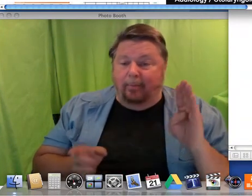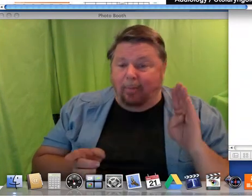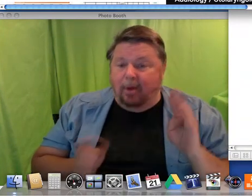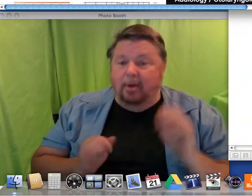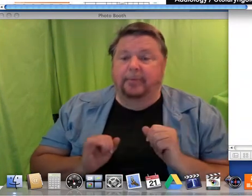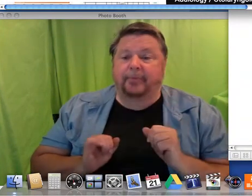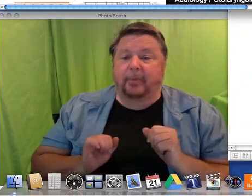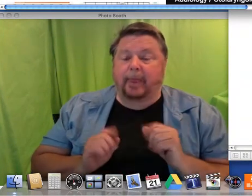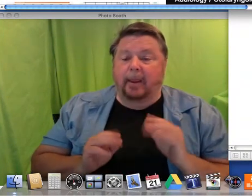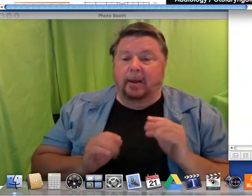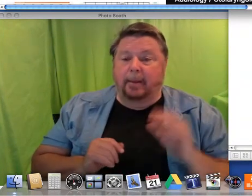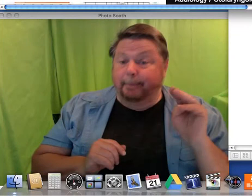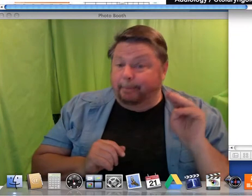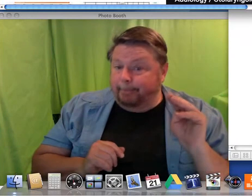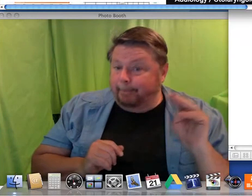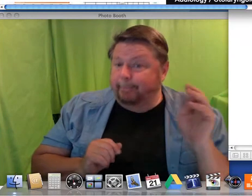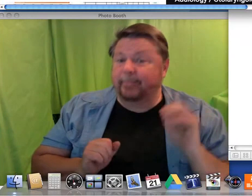b,